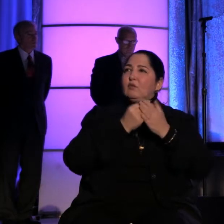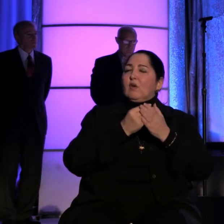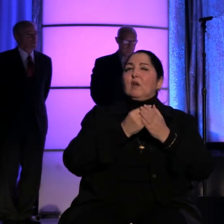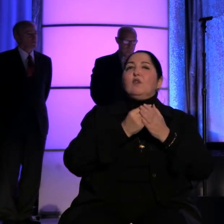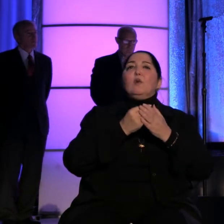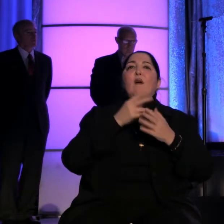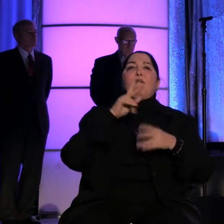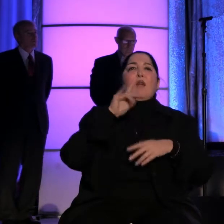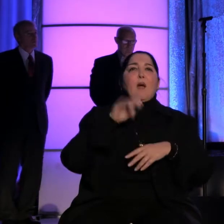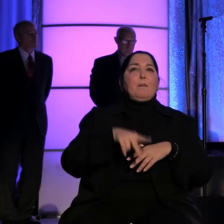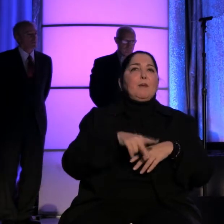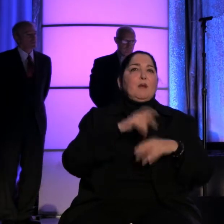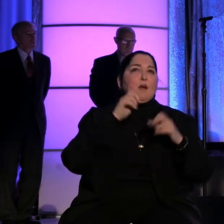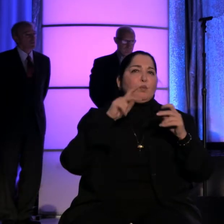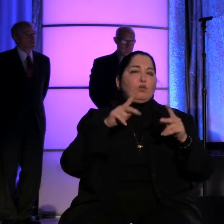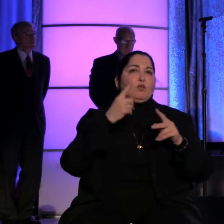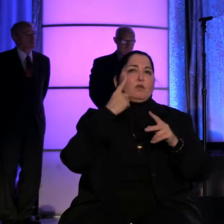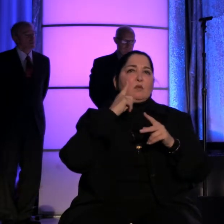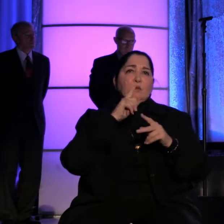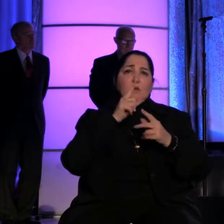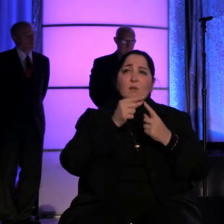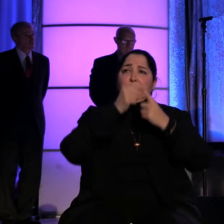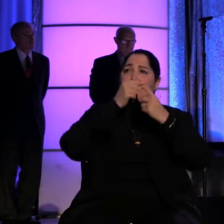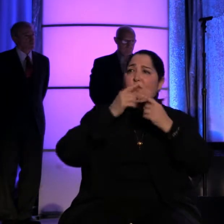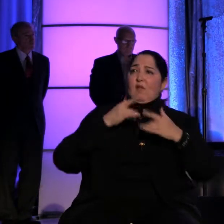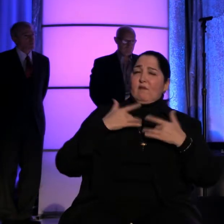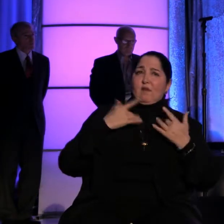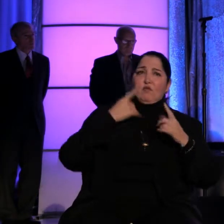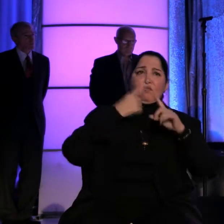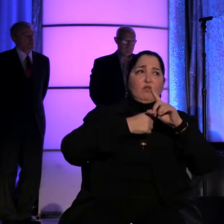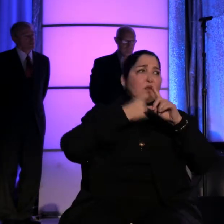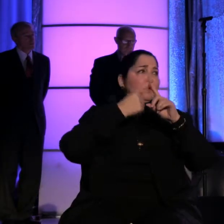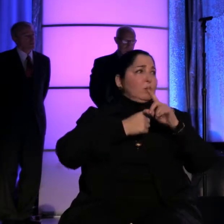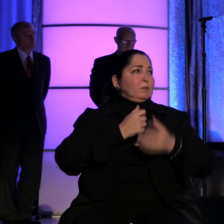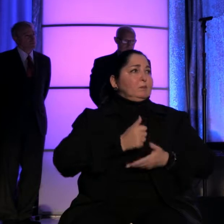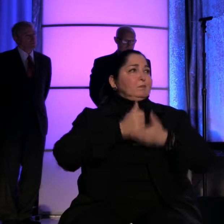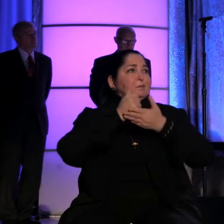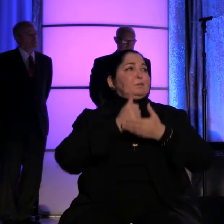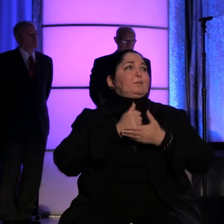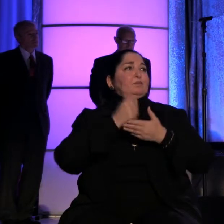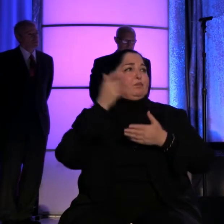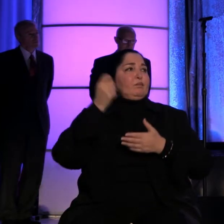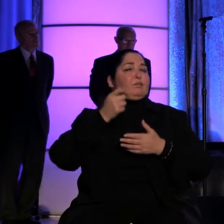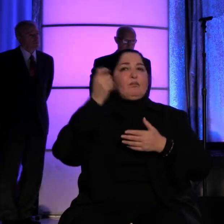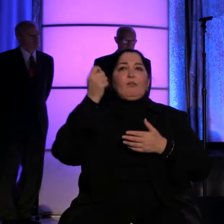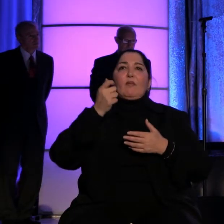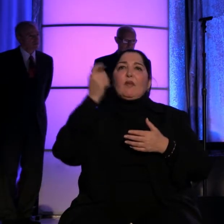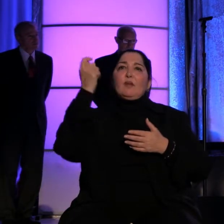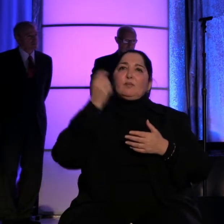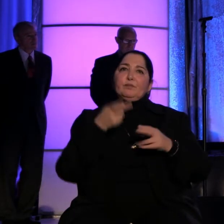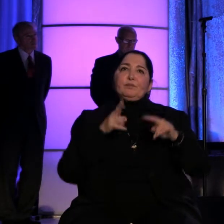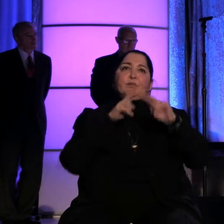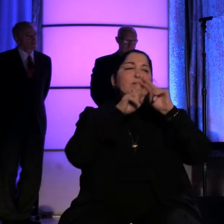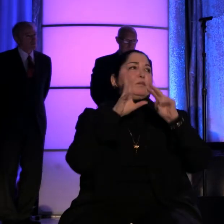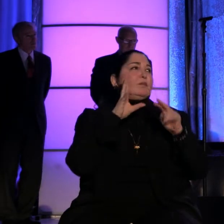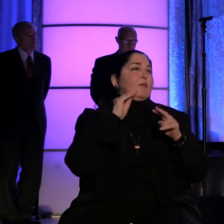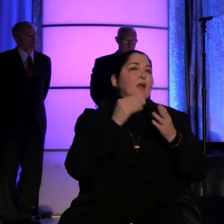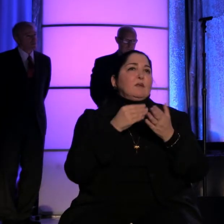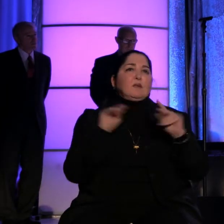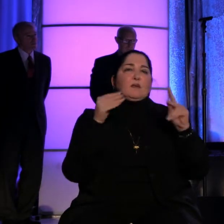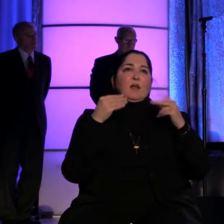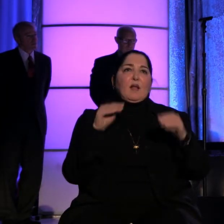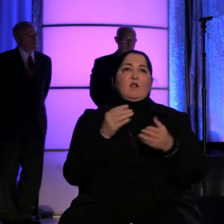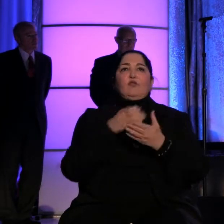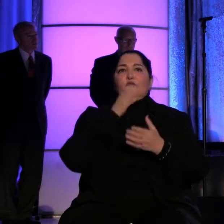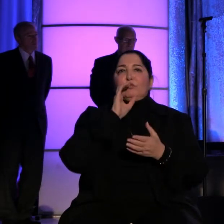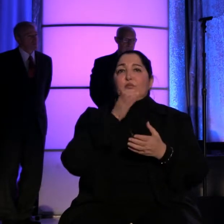VIP opportunities, special events and rentals, helping increase subscriptions and maximizing concessions, that we